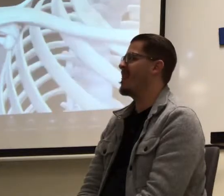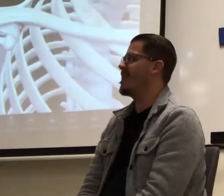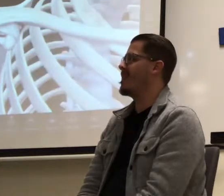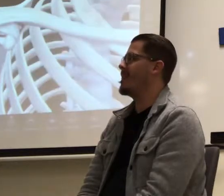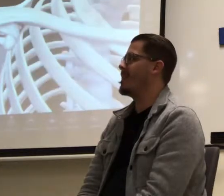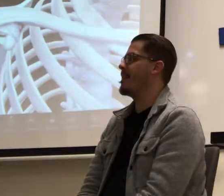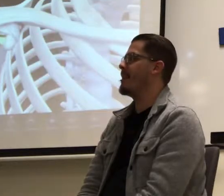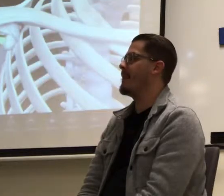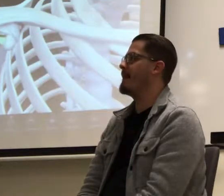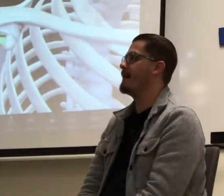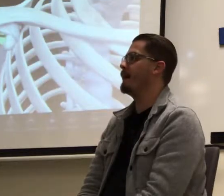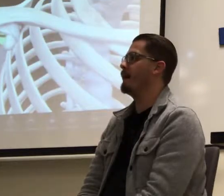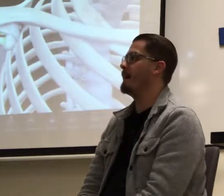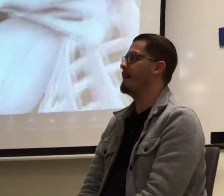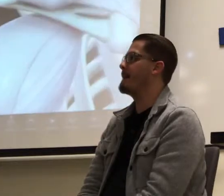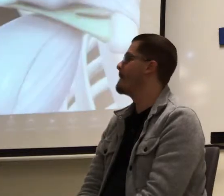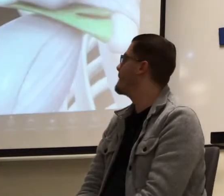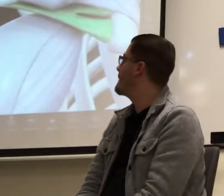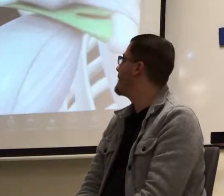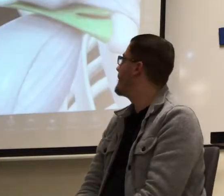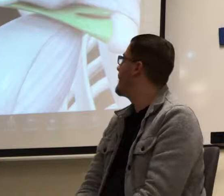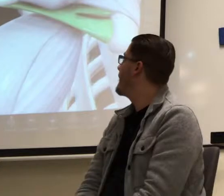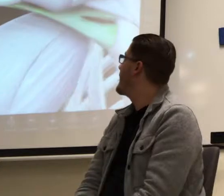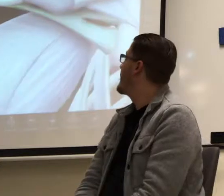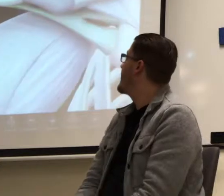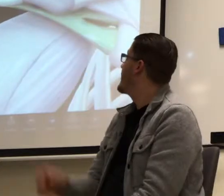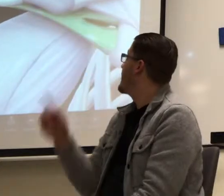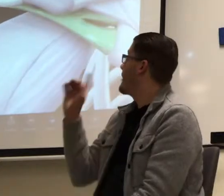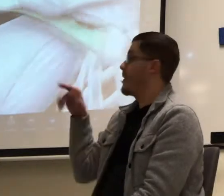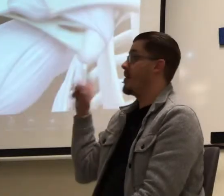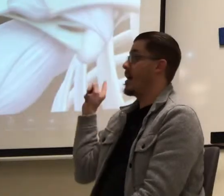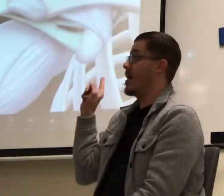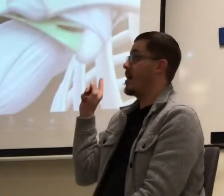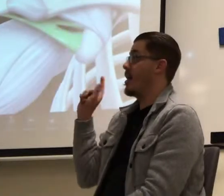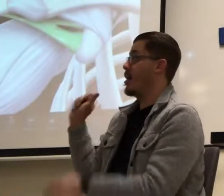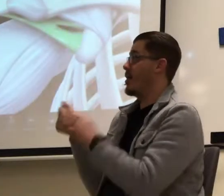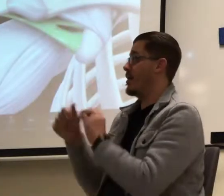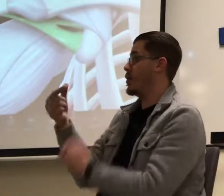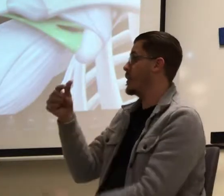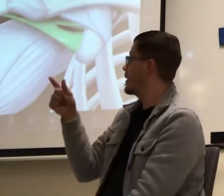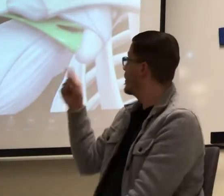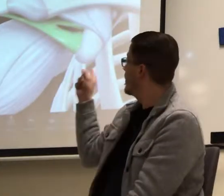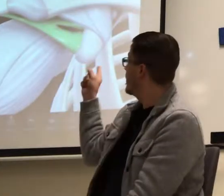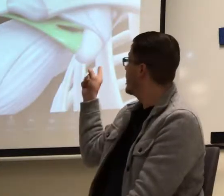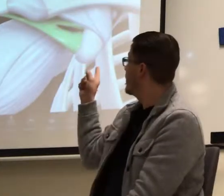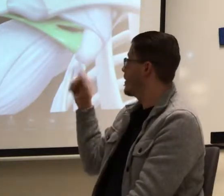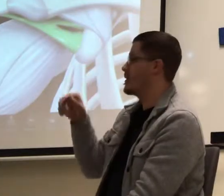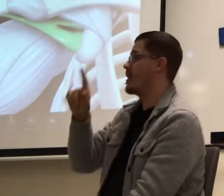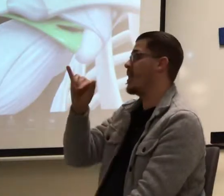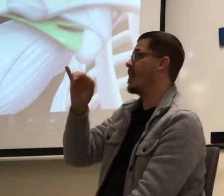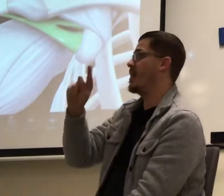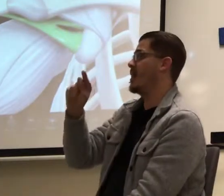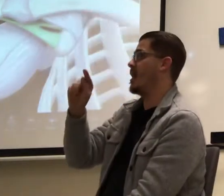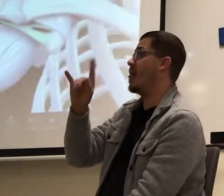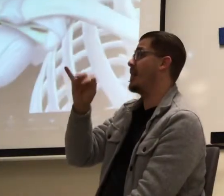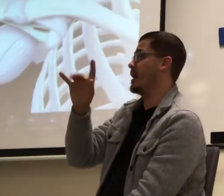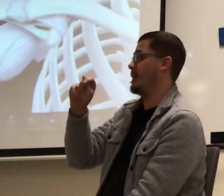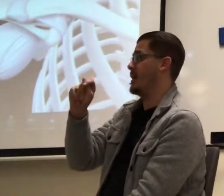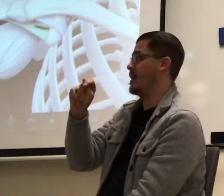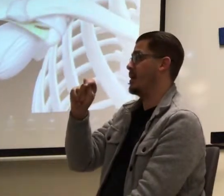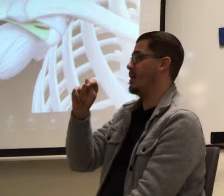That one right there, highlighted in green, is a ligament between